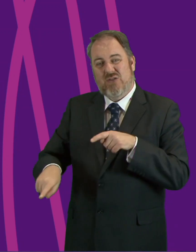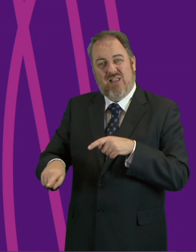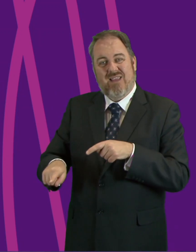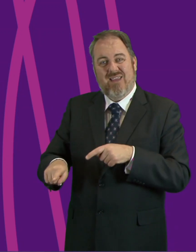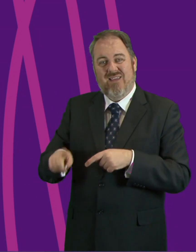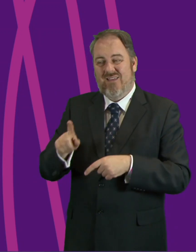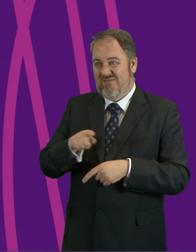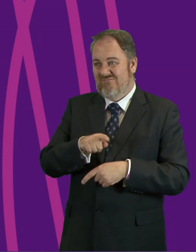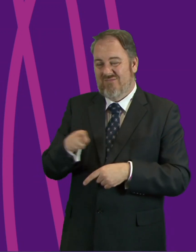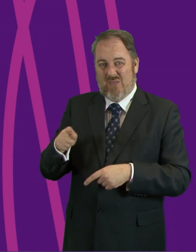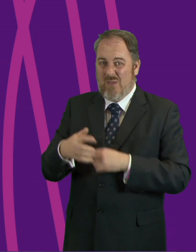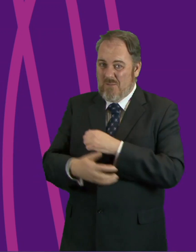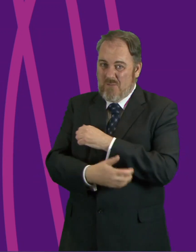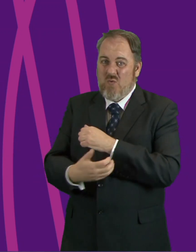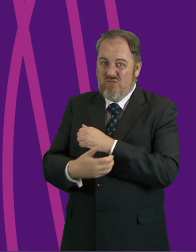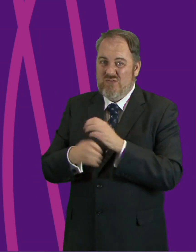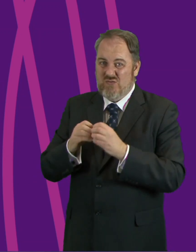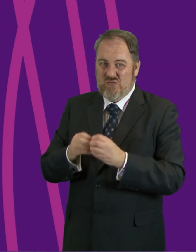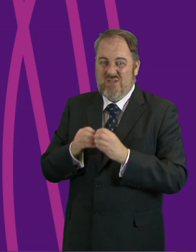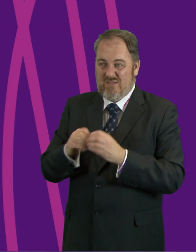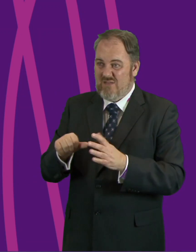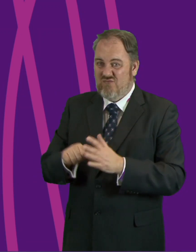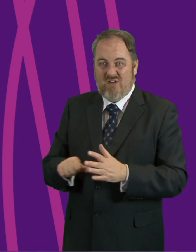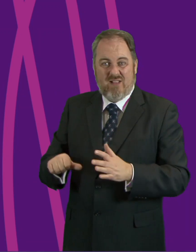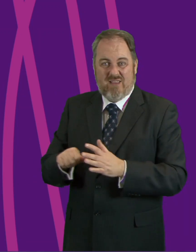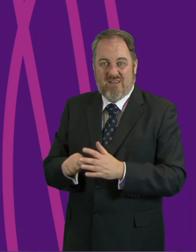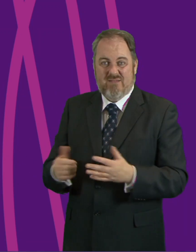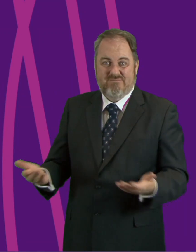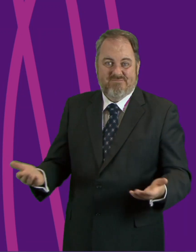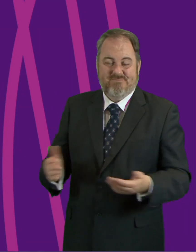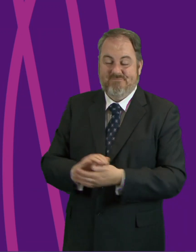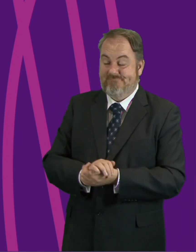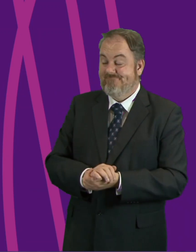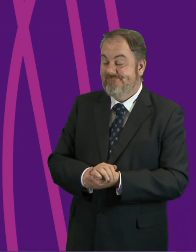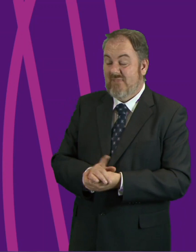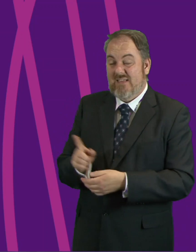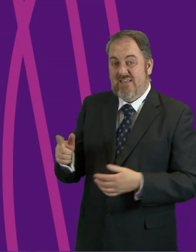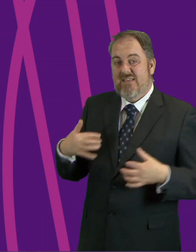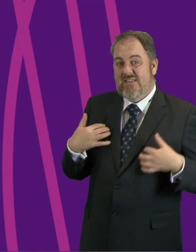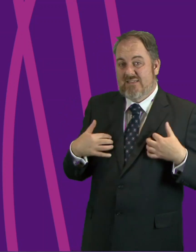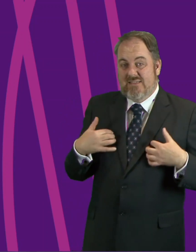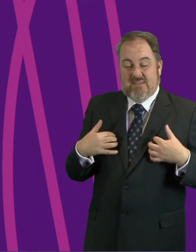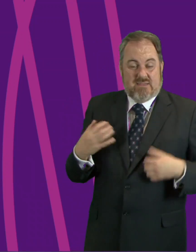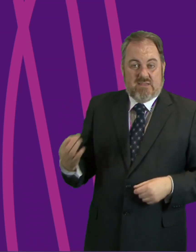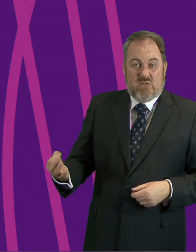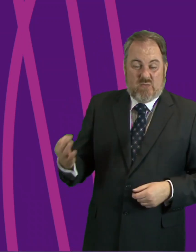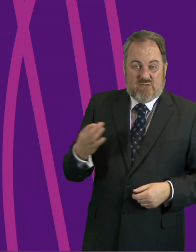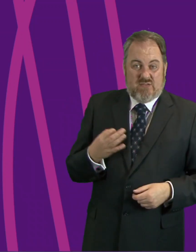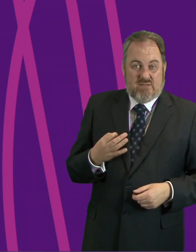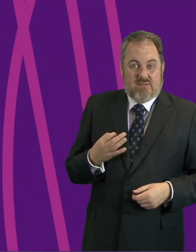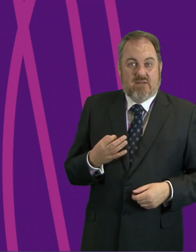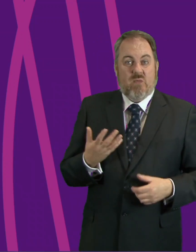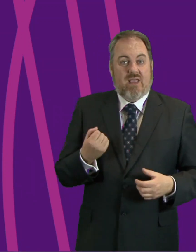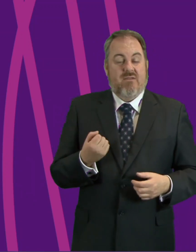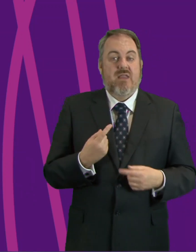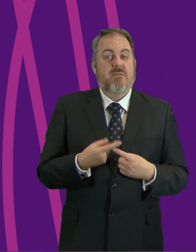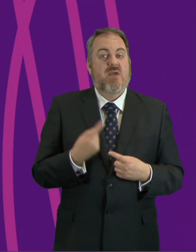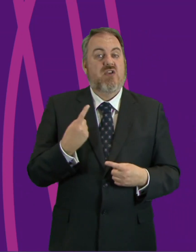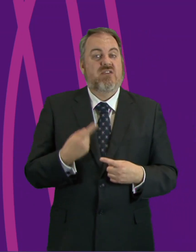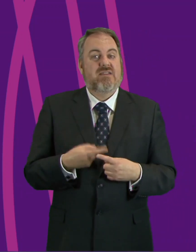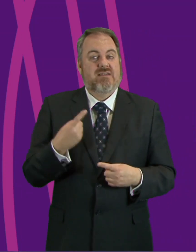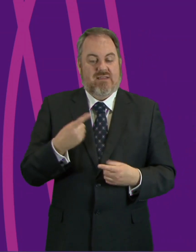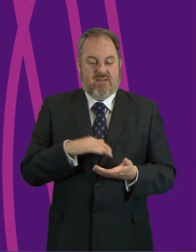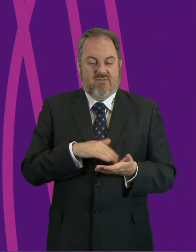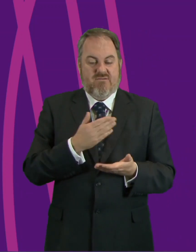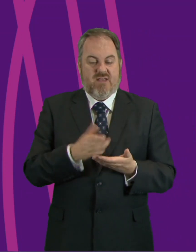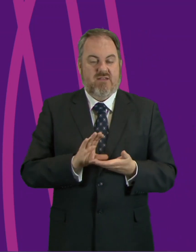these unprecedented times? First Minister. Bob Doris raises a really important issue. The emergency funds made available to universities